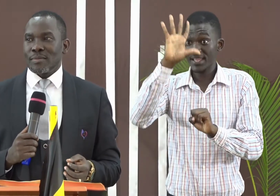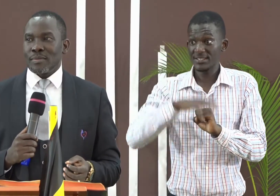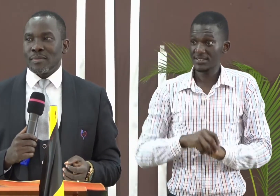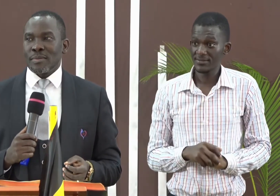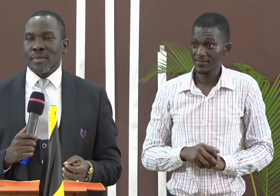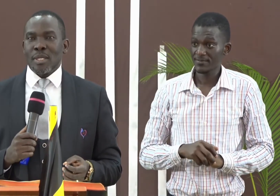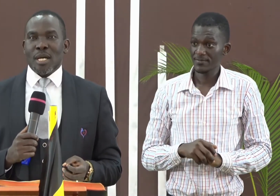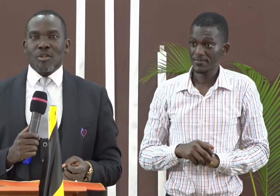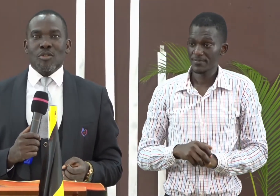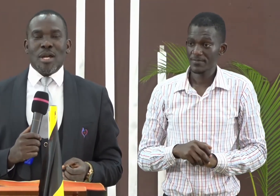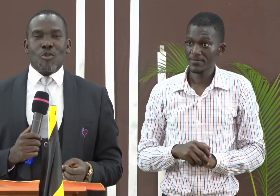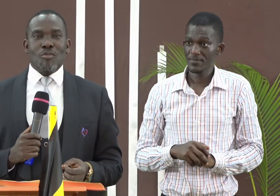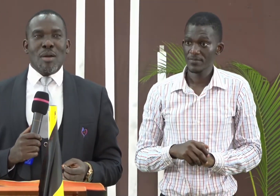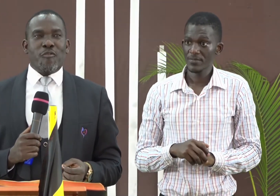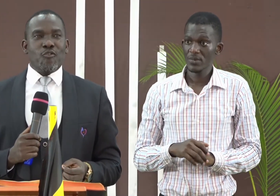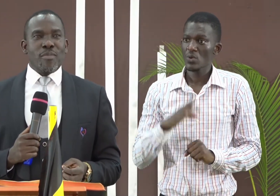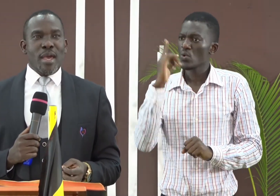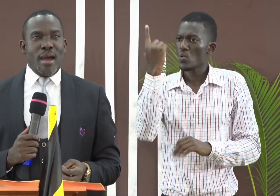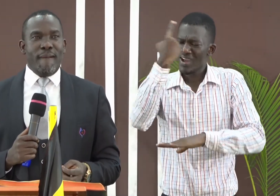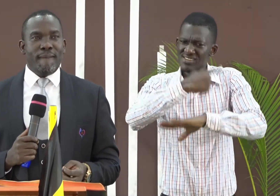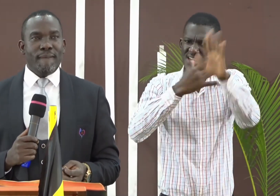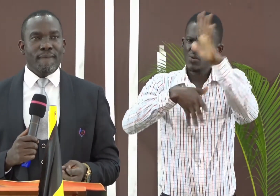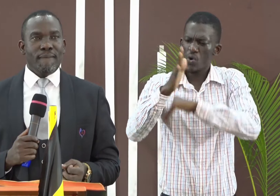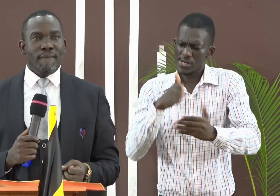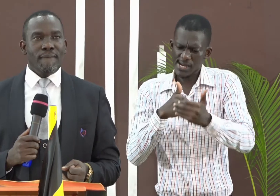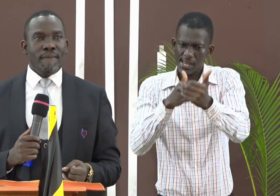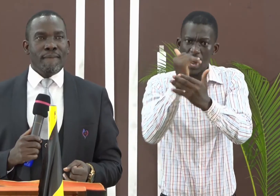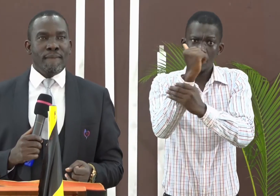amazing things about him. Katonda onaku olumu amufulumya.